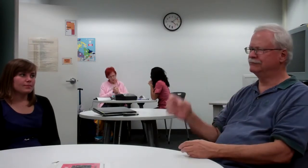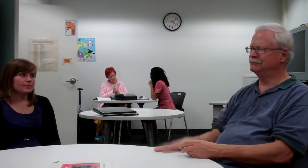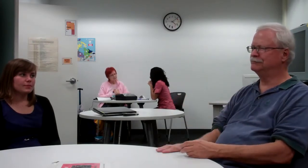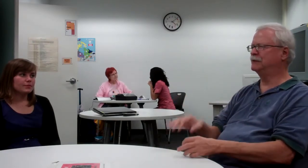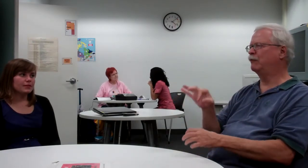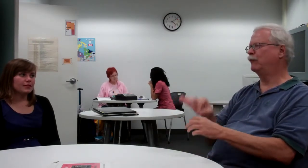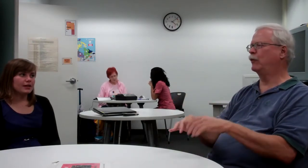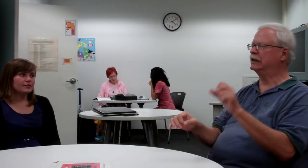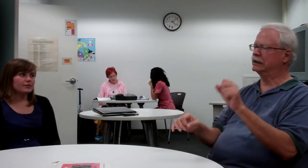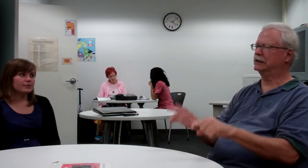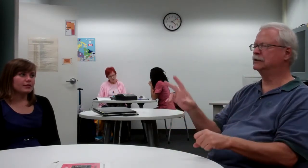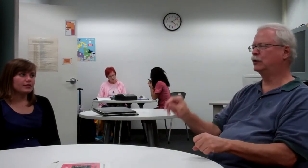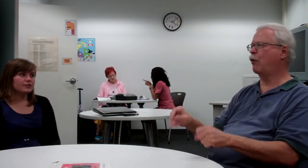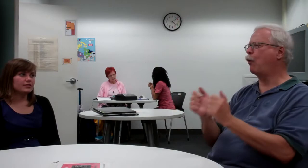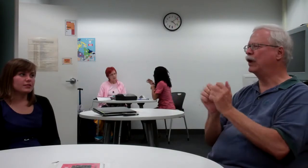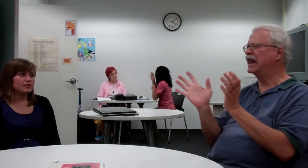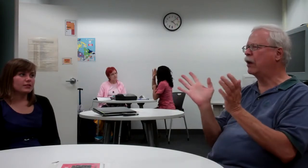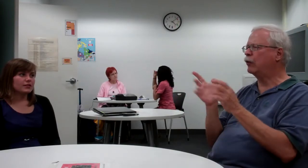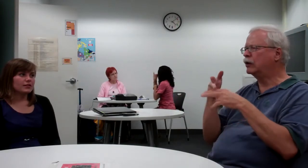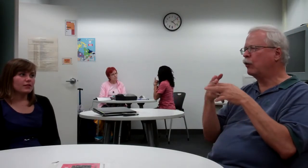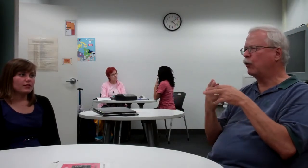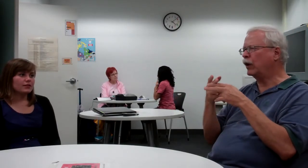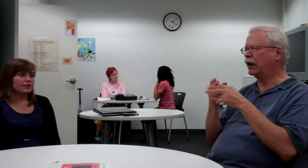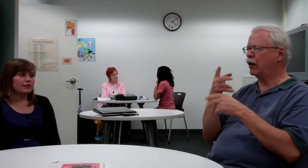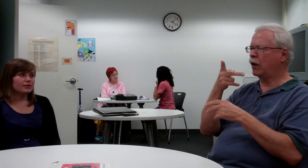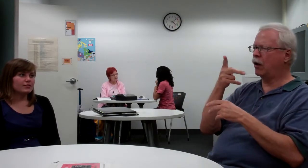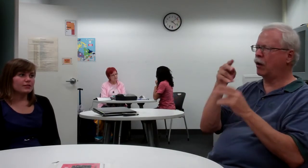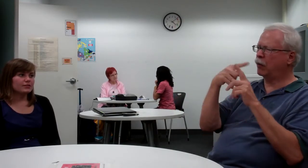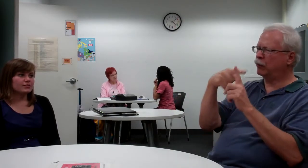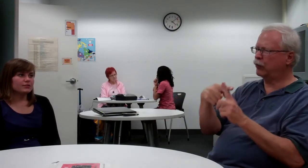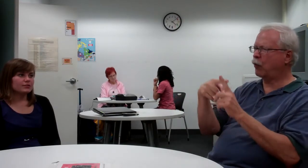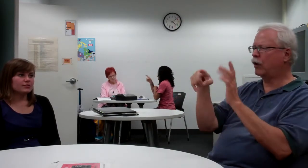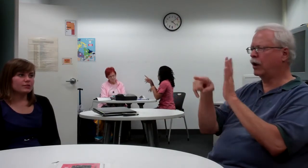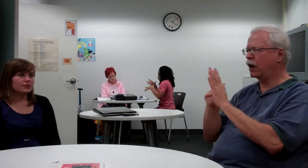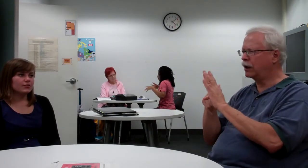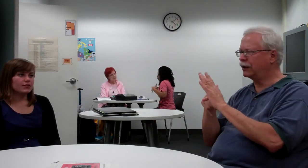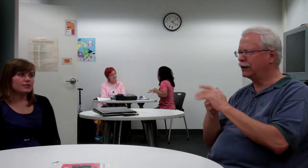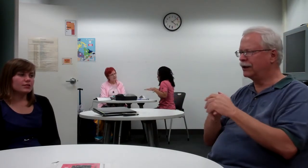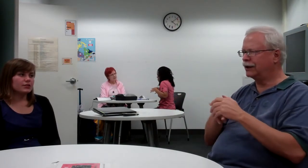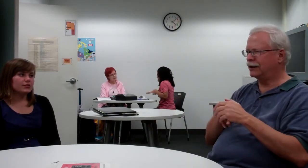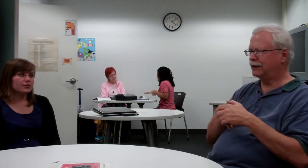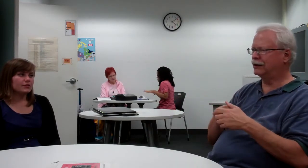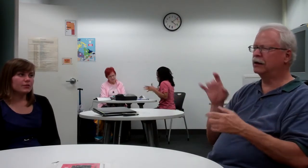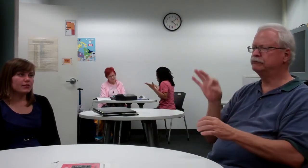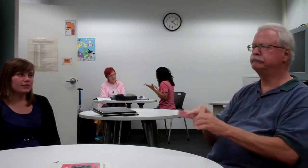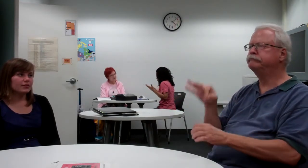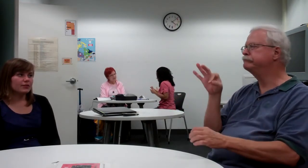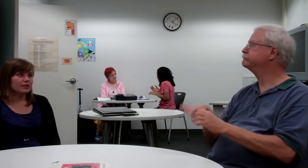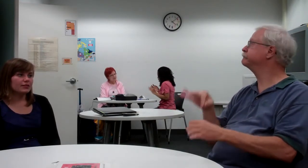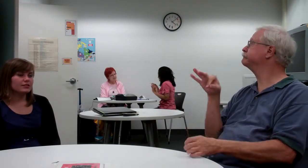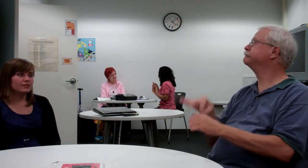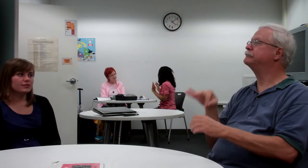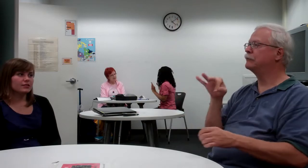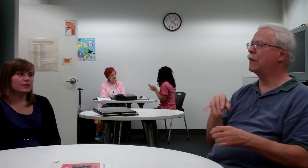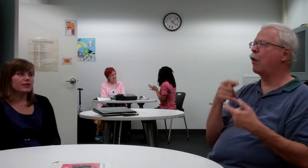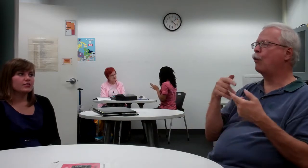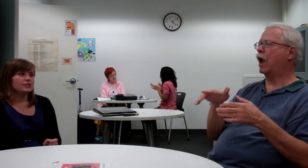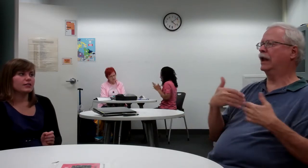People who have been in Congress for many years, they kind of tend to just vote yes or no without really looking into details